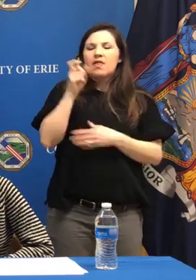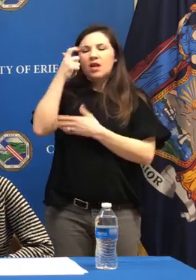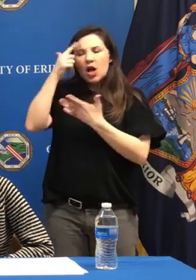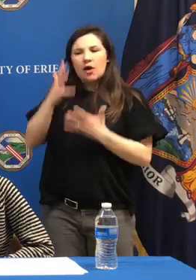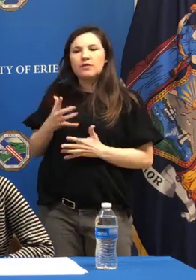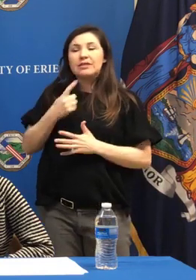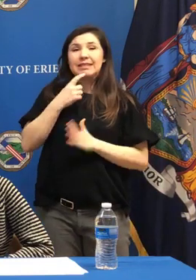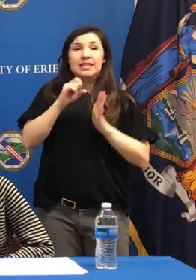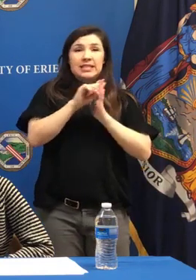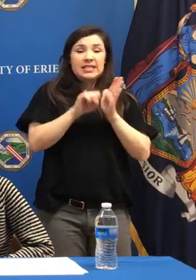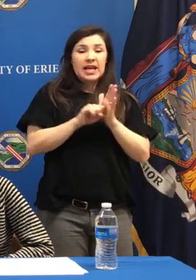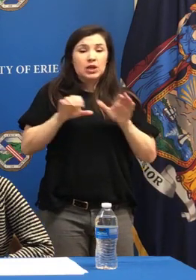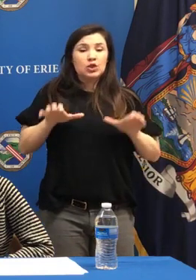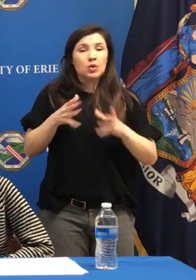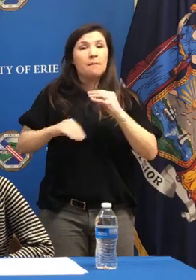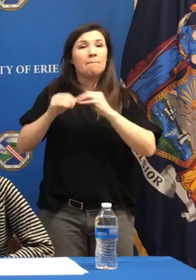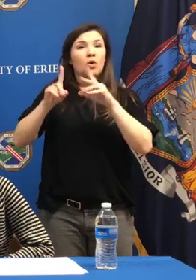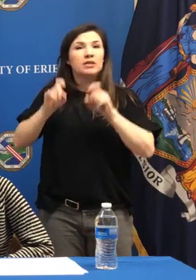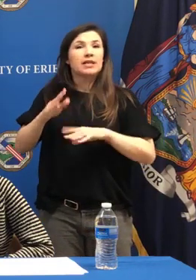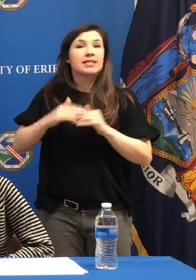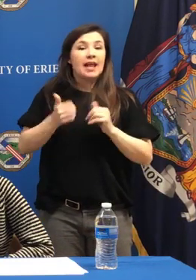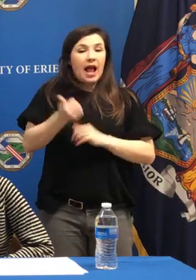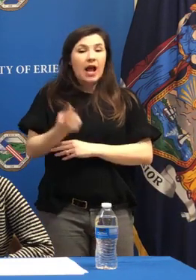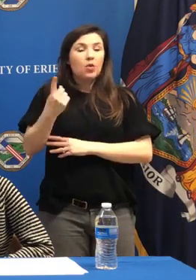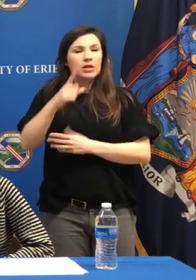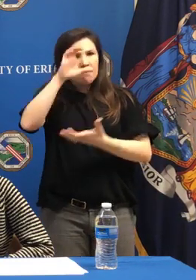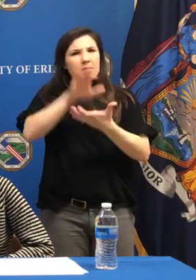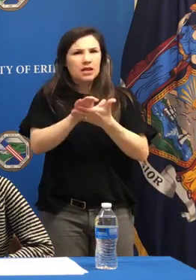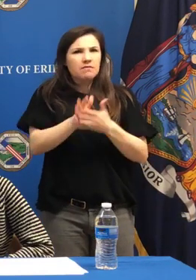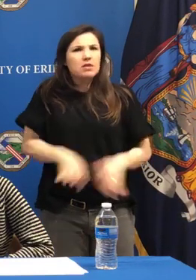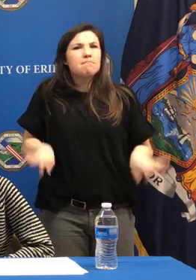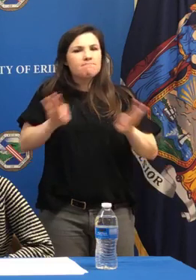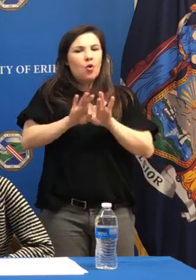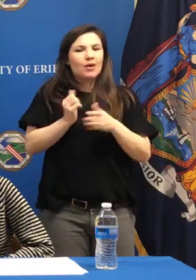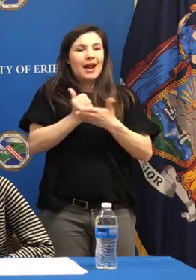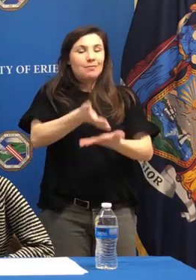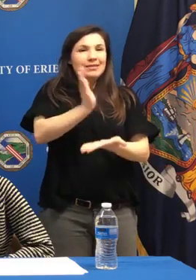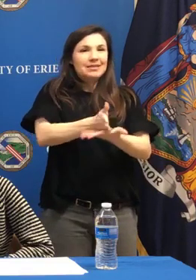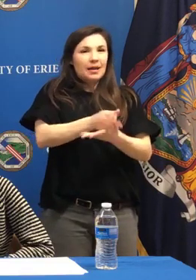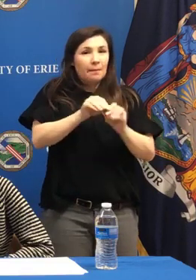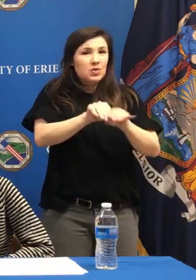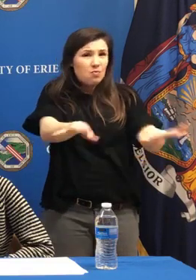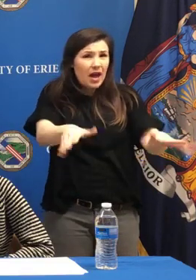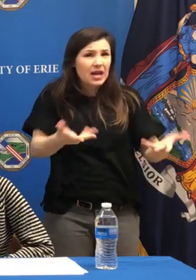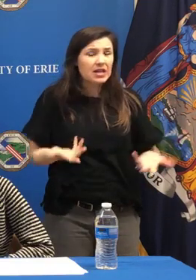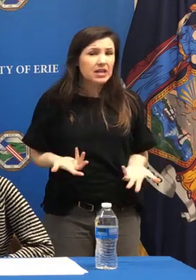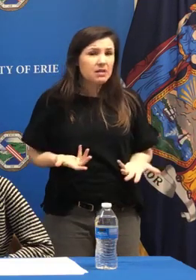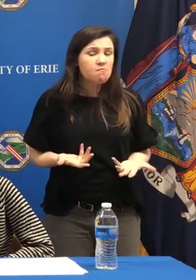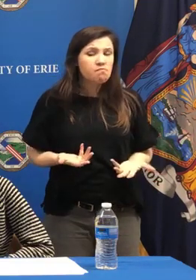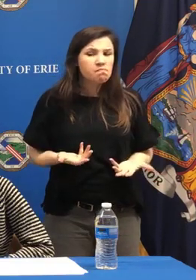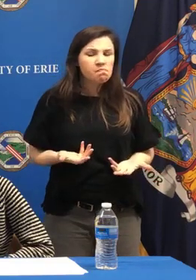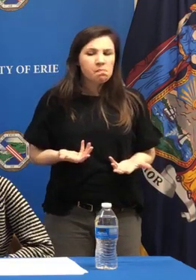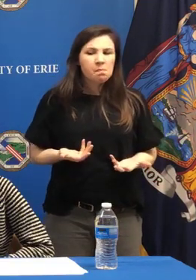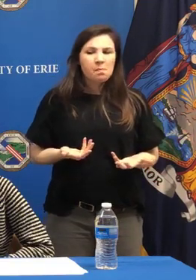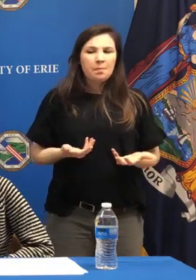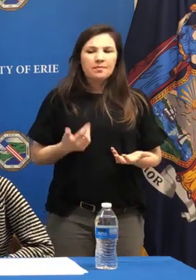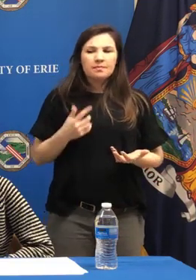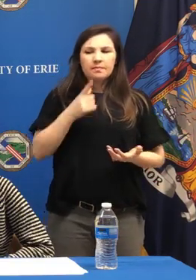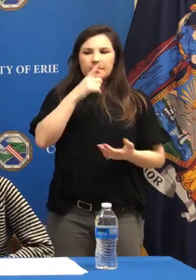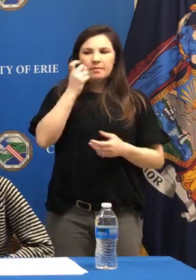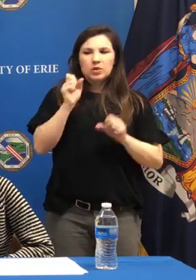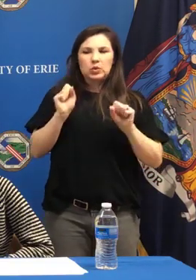the state is doing more testing than anyone because they very much believe that it's important to helping to stop the spread. of the illness because you